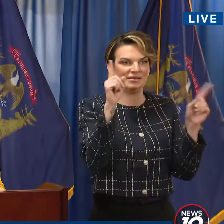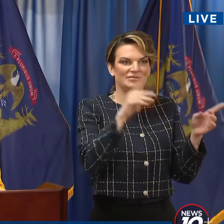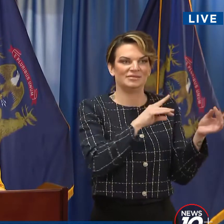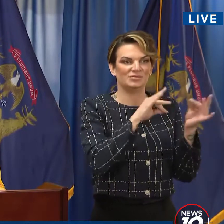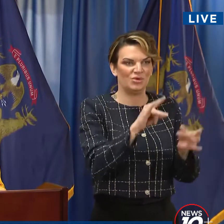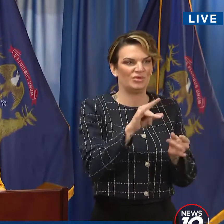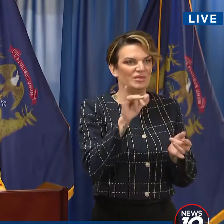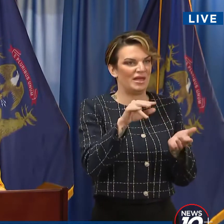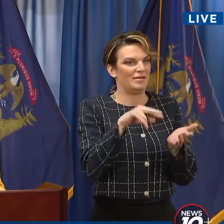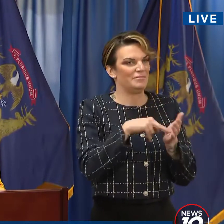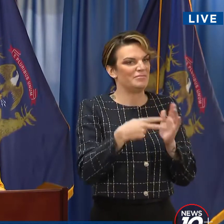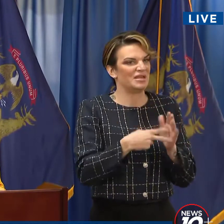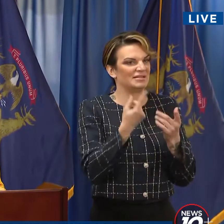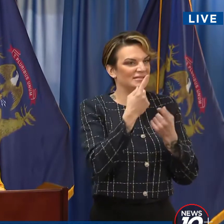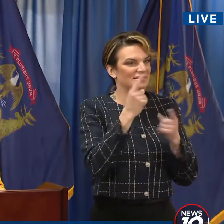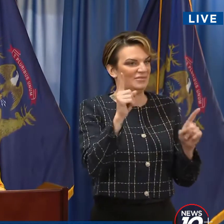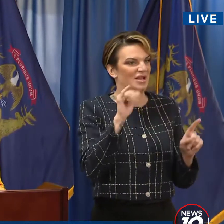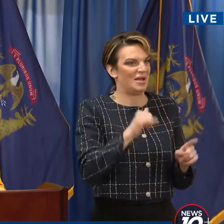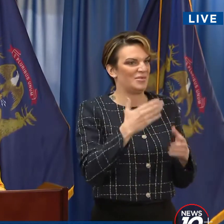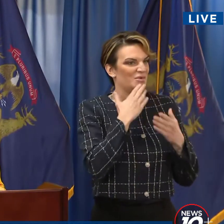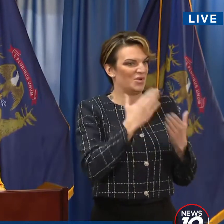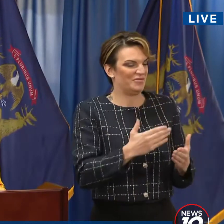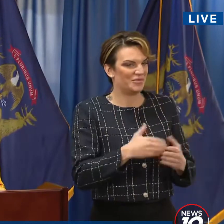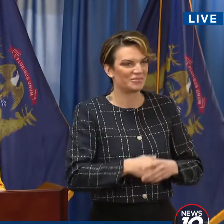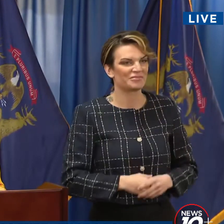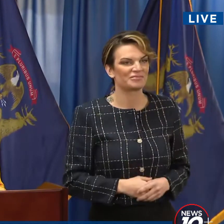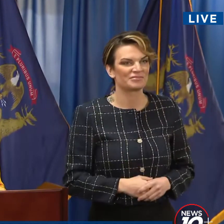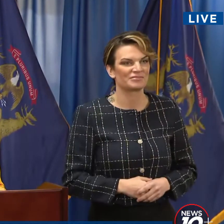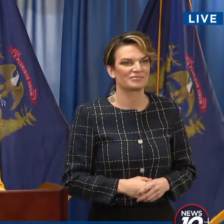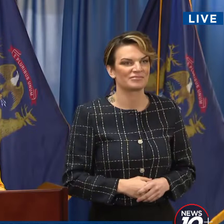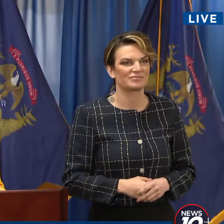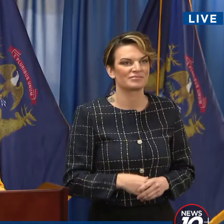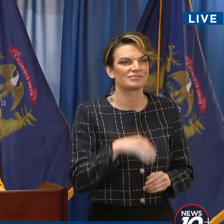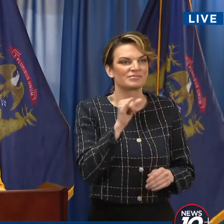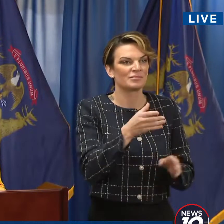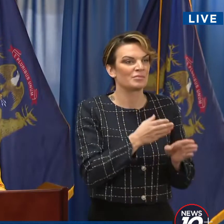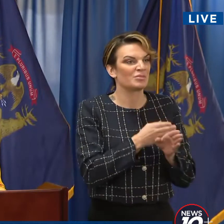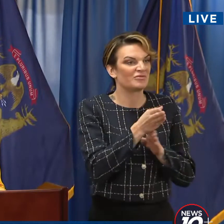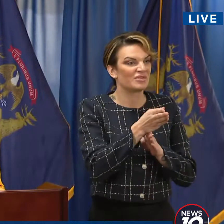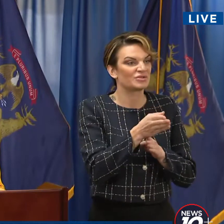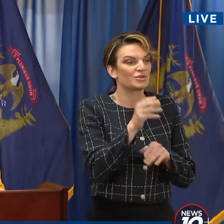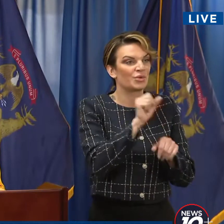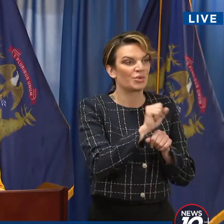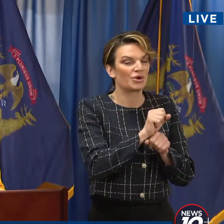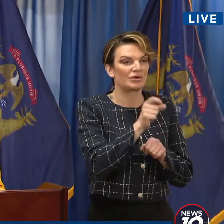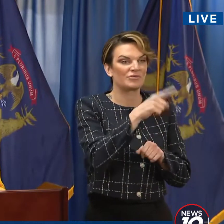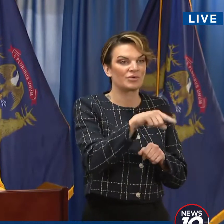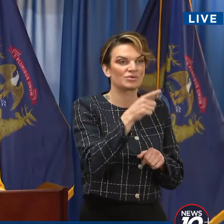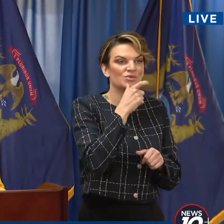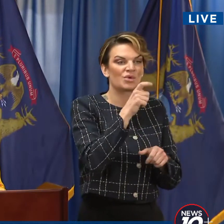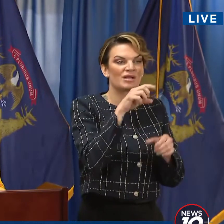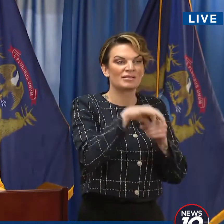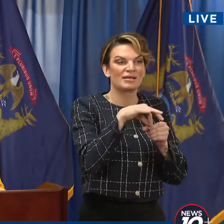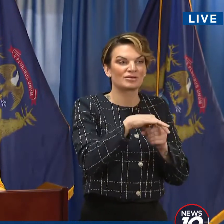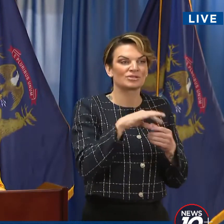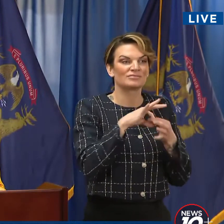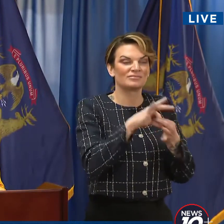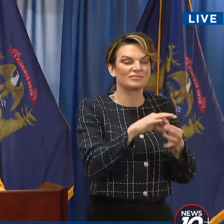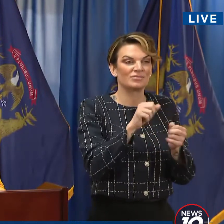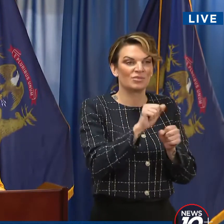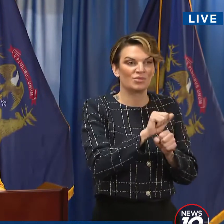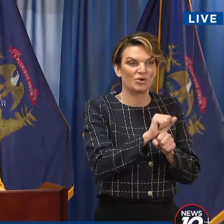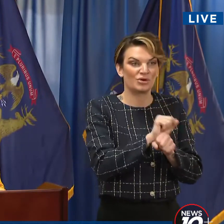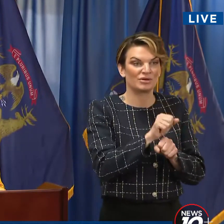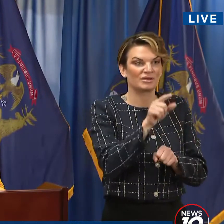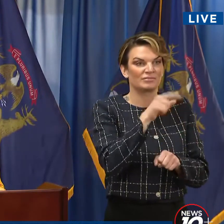that, again, on this day, is what I'm grateful for. The professional, tireless work of election officials over the course of this year,